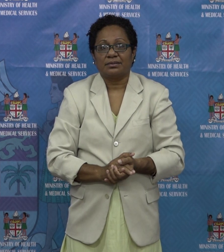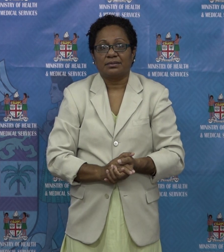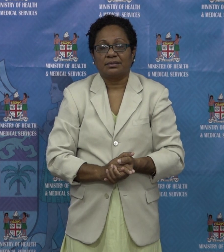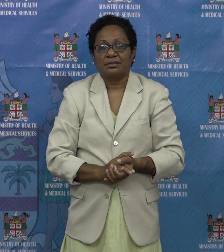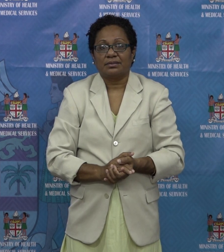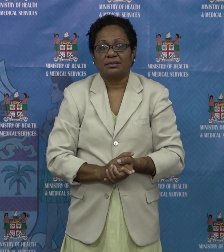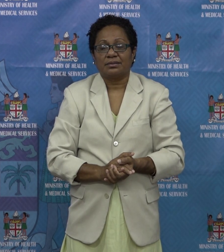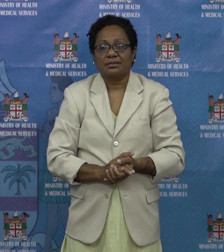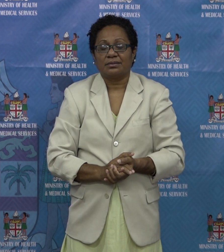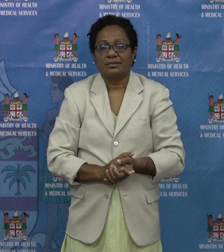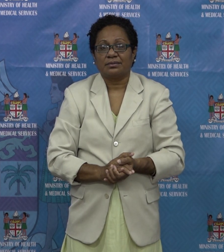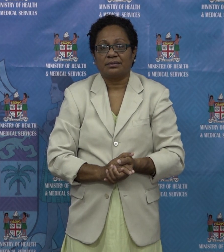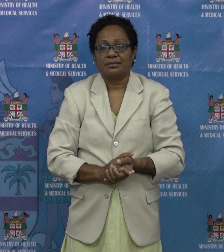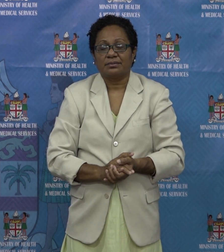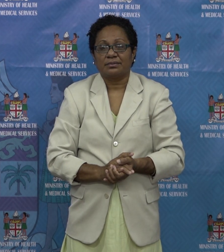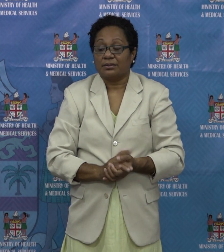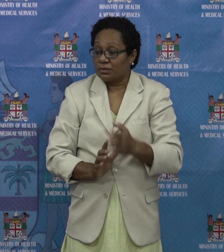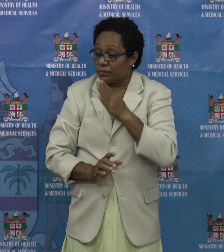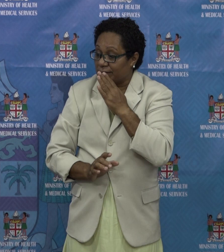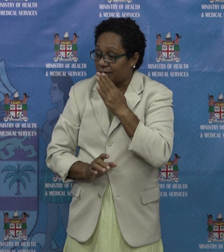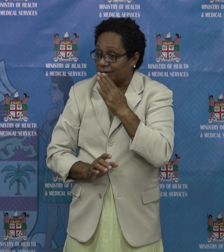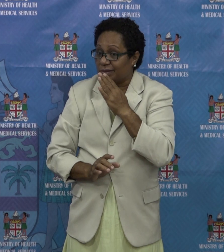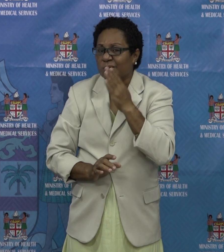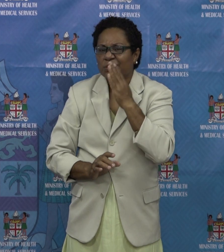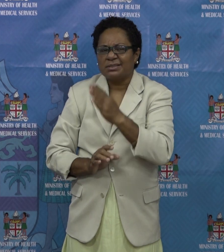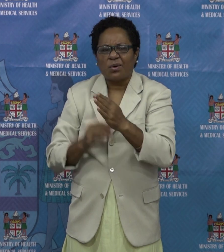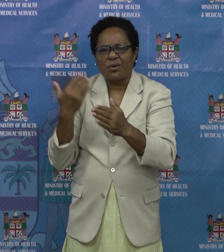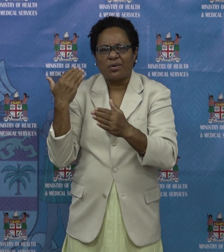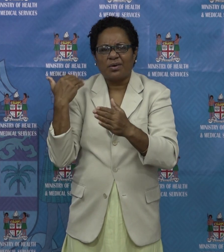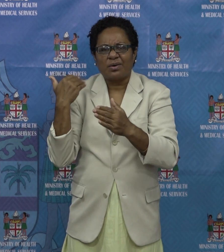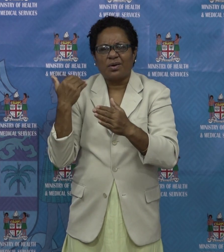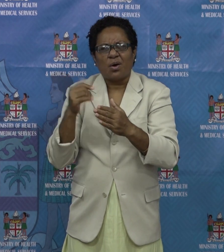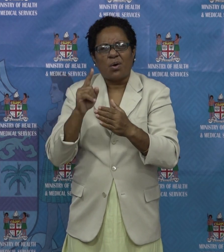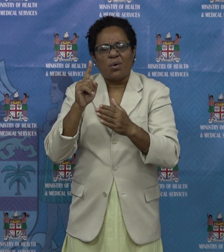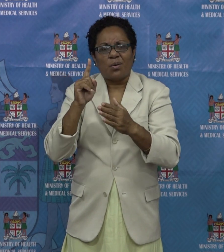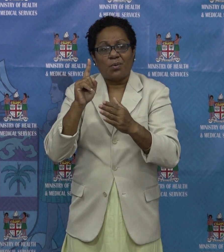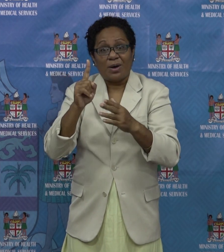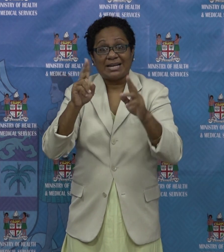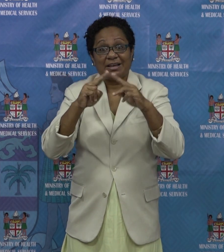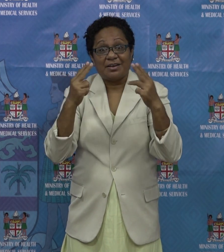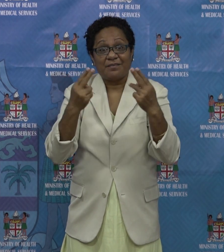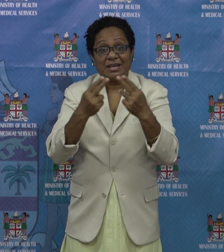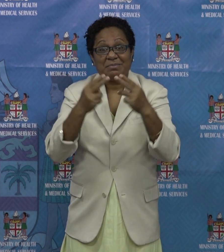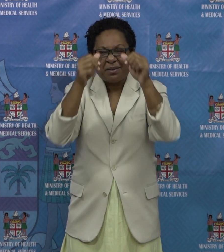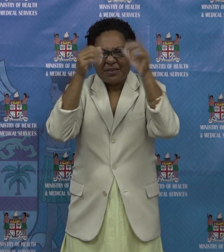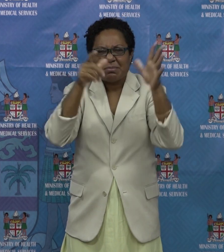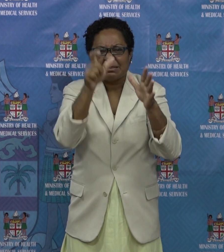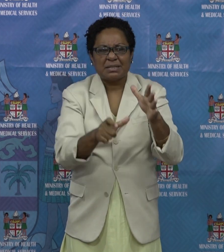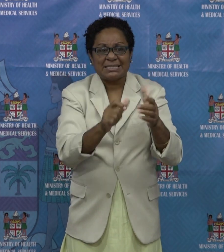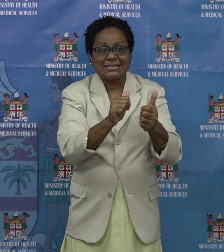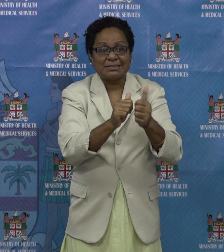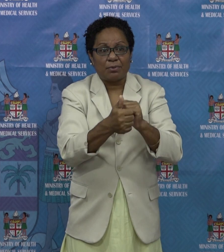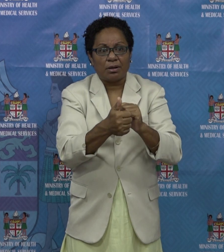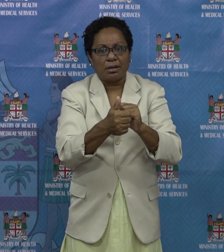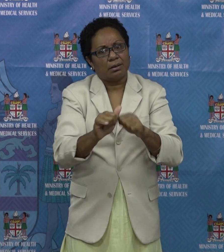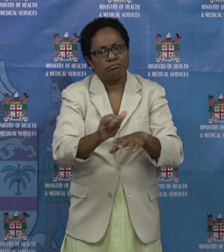we saw earlier this week that the family of a well-known sporting personality was able to leave